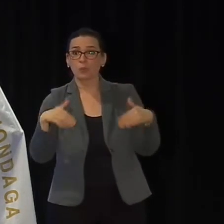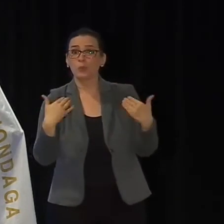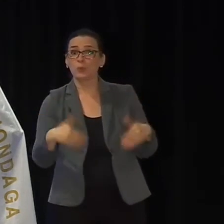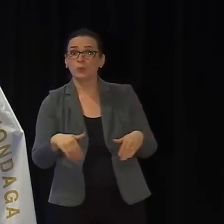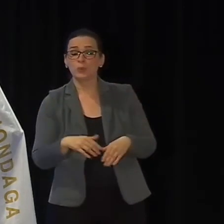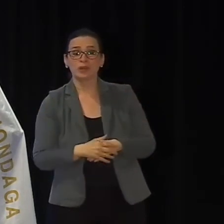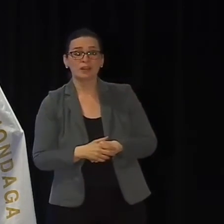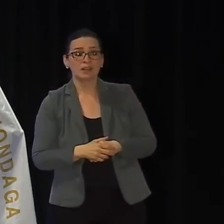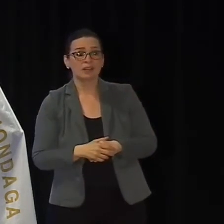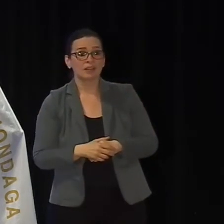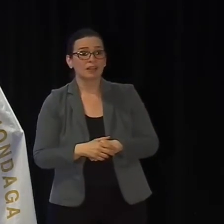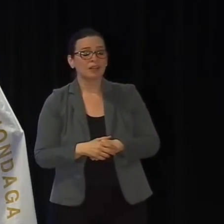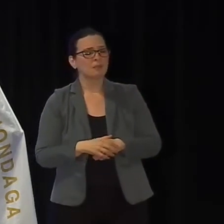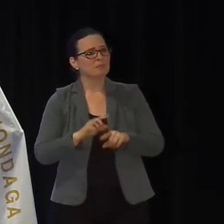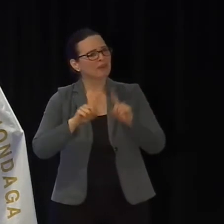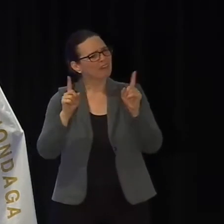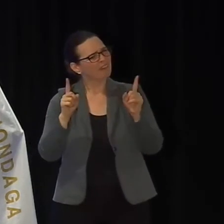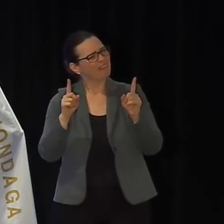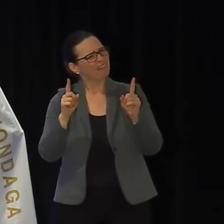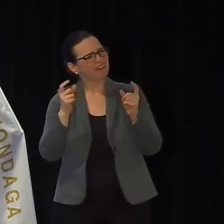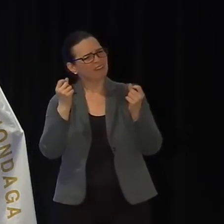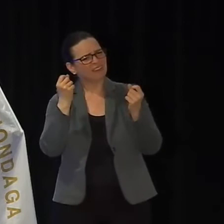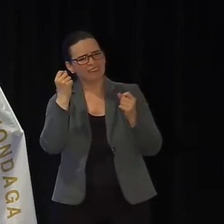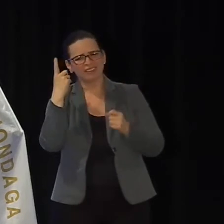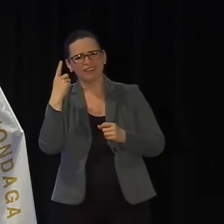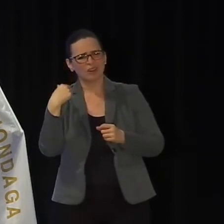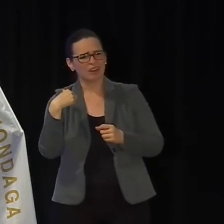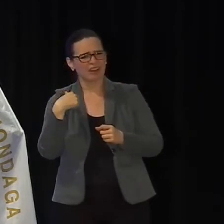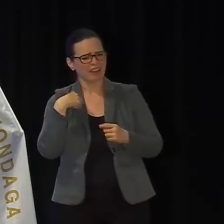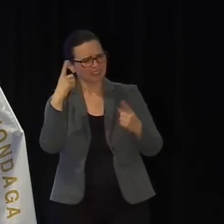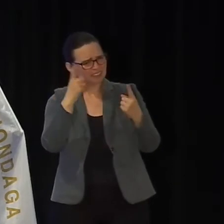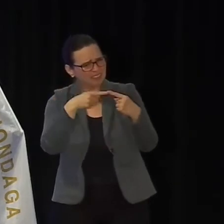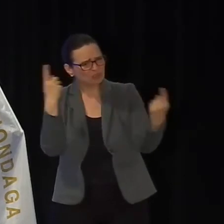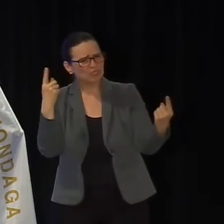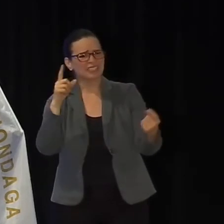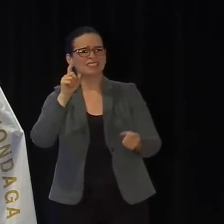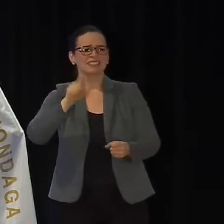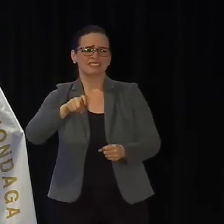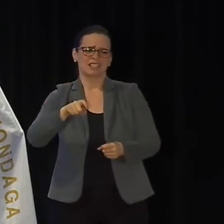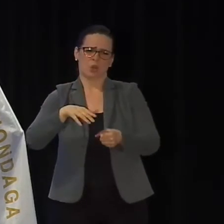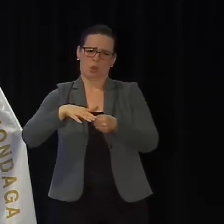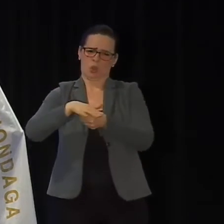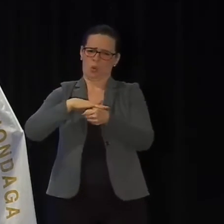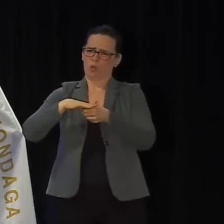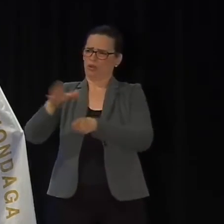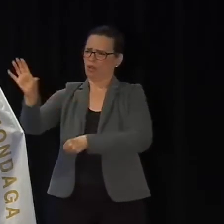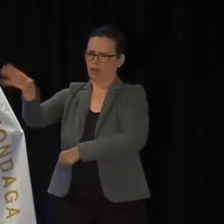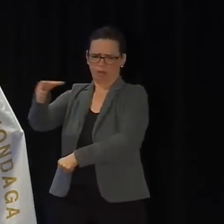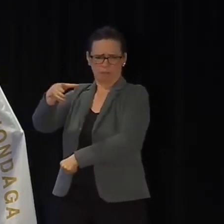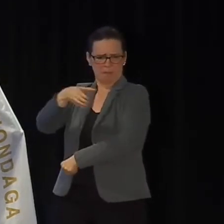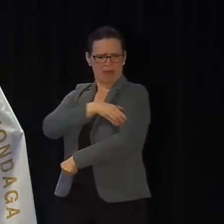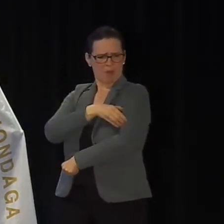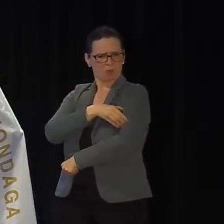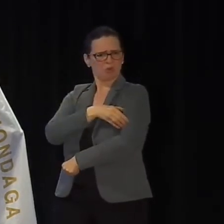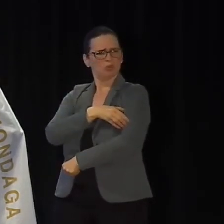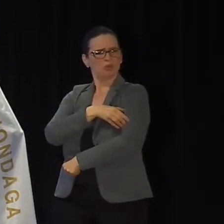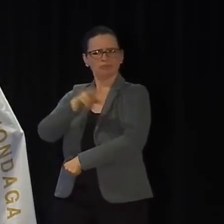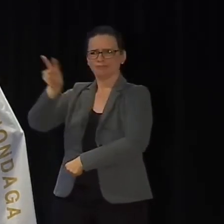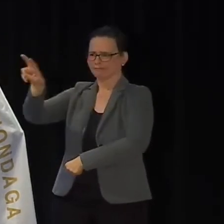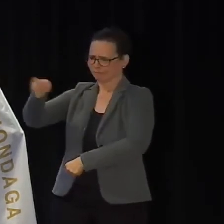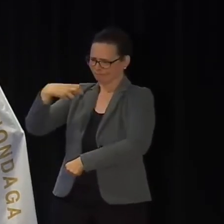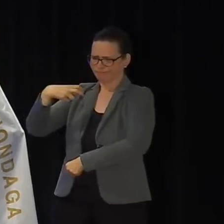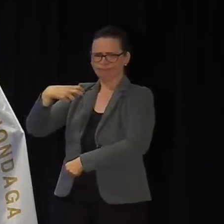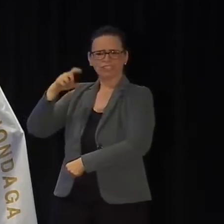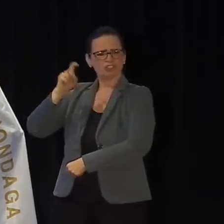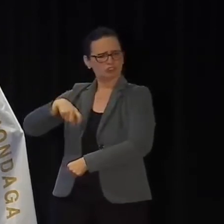over local decisions because, quite frankly, I don't think they're at the top of anybody's attention in Albany right now.